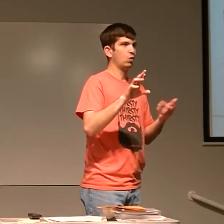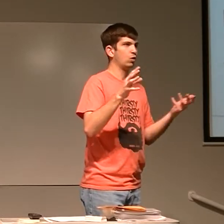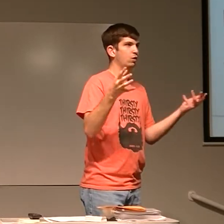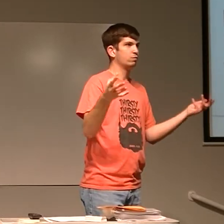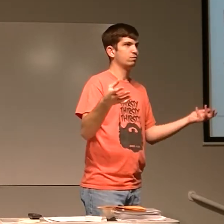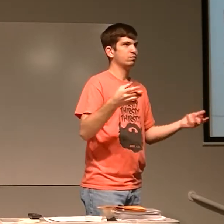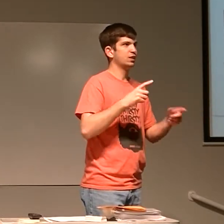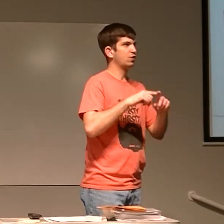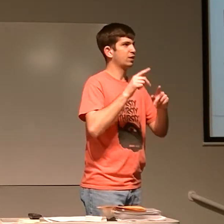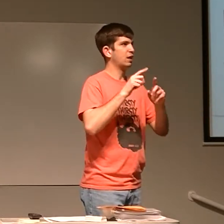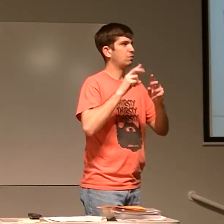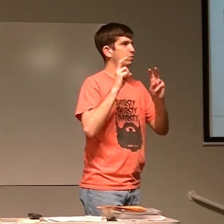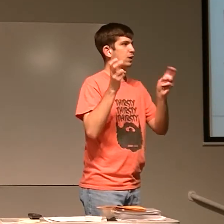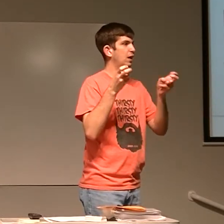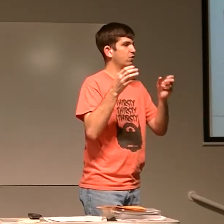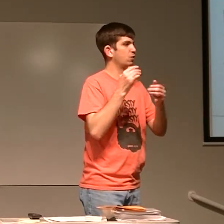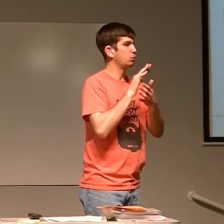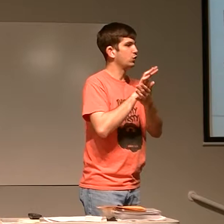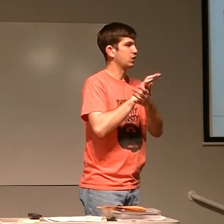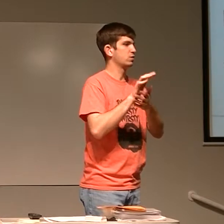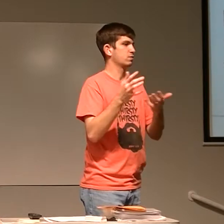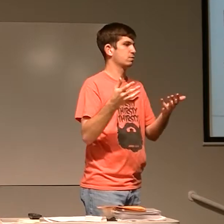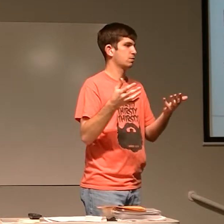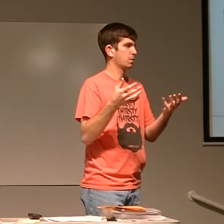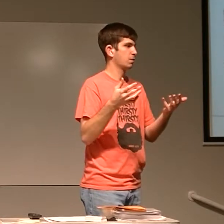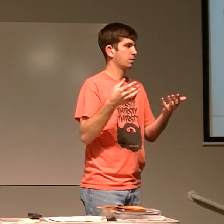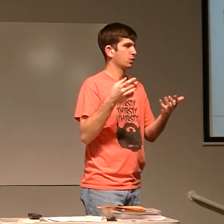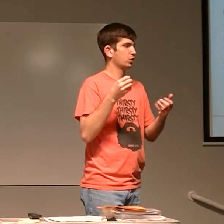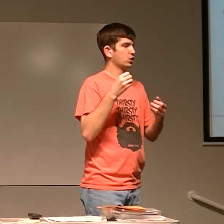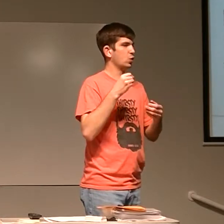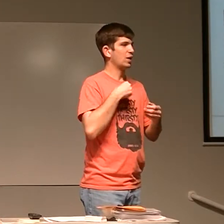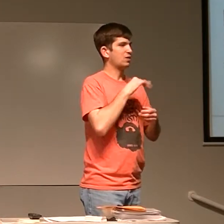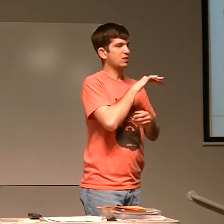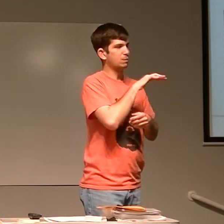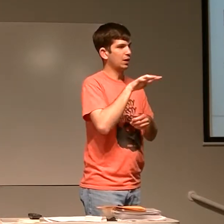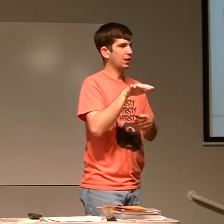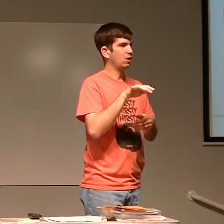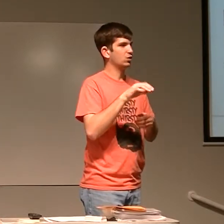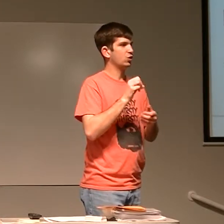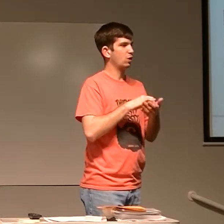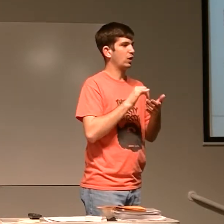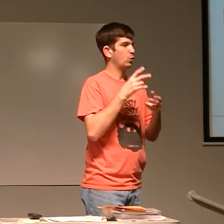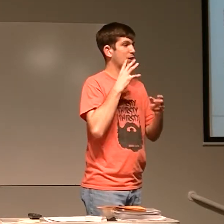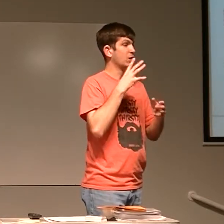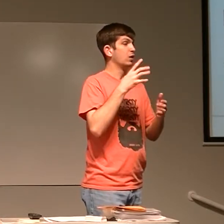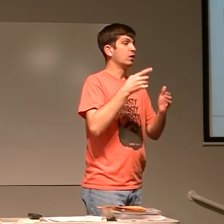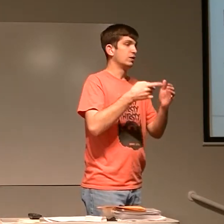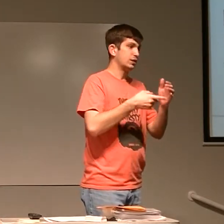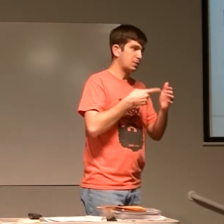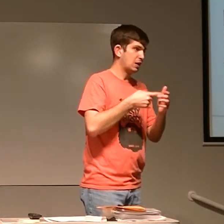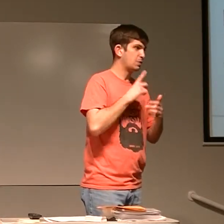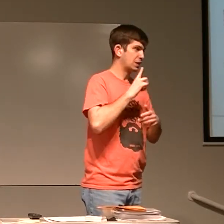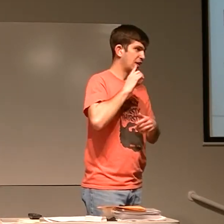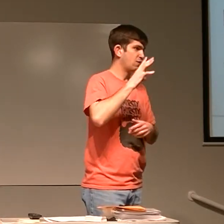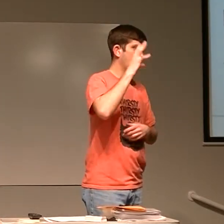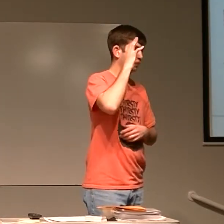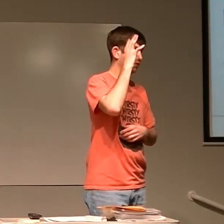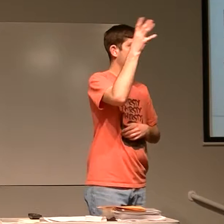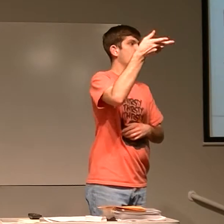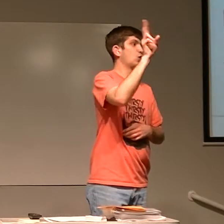or different types of titles of movies. So we have to spell it out so that way sometimes the deaf will invent their